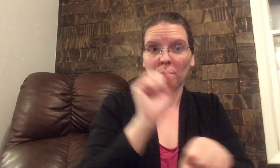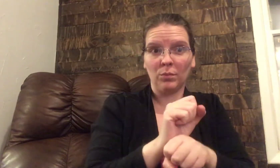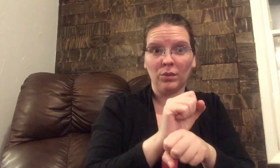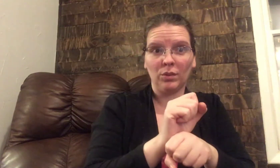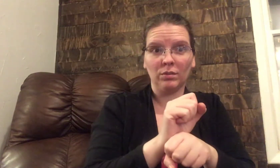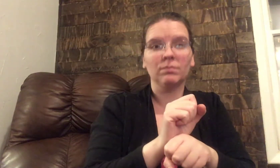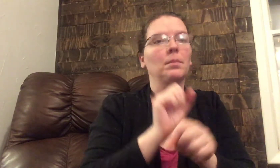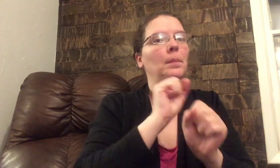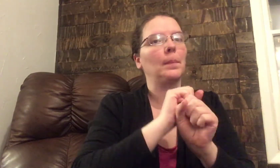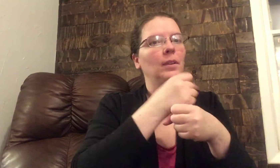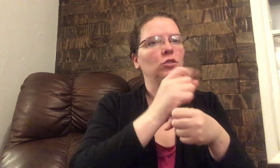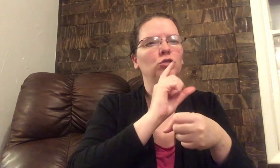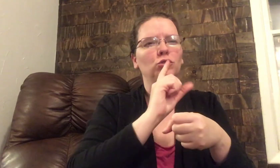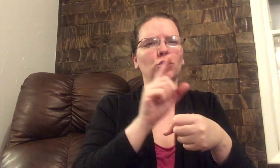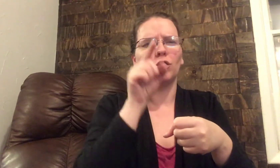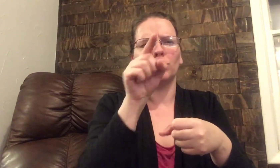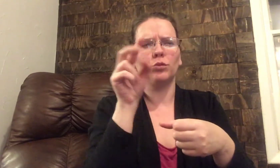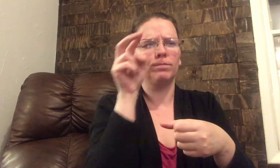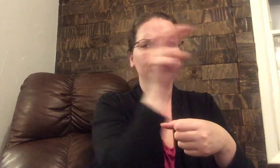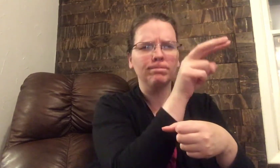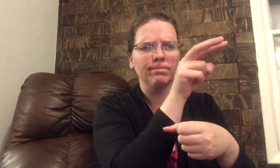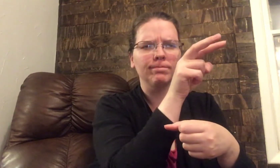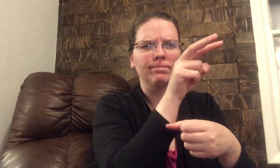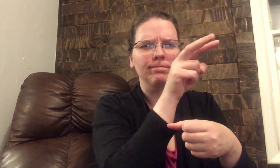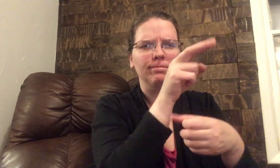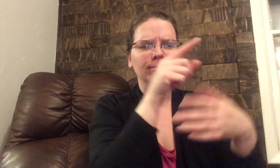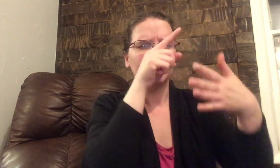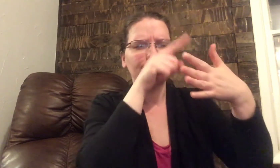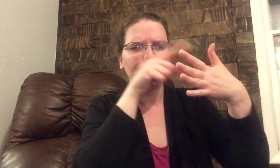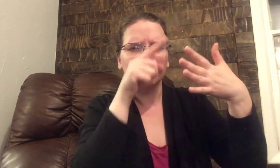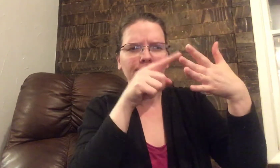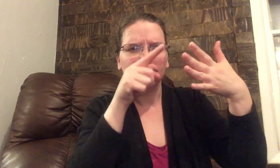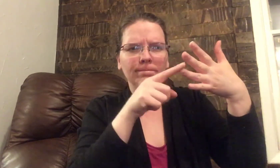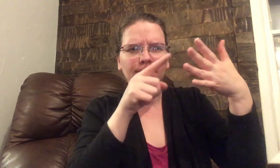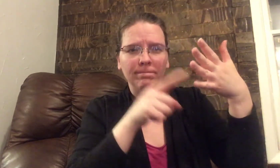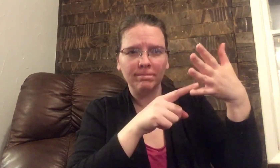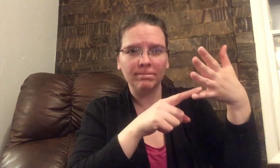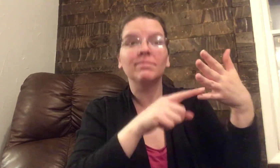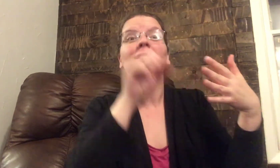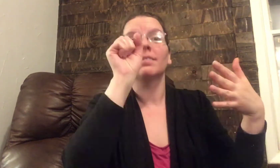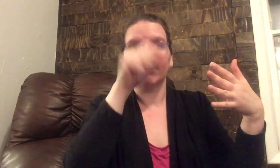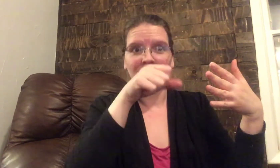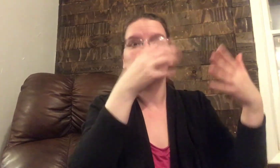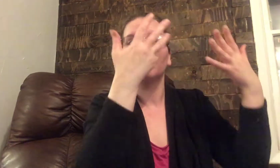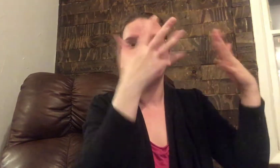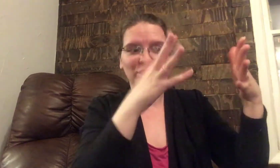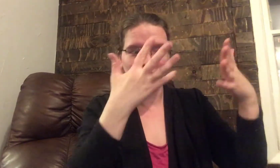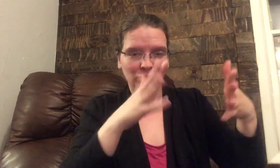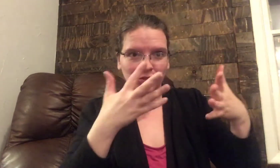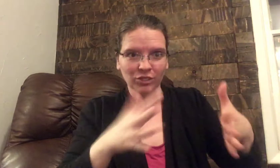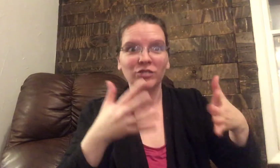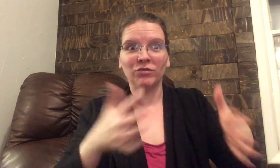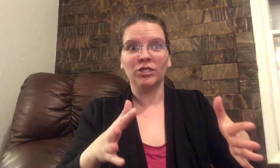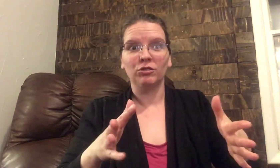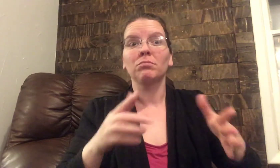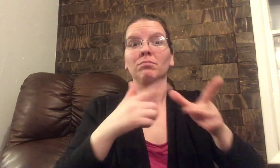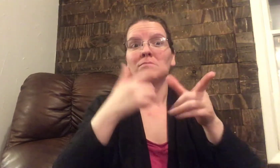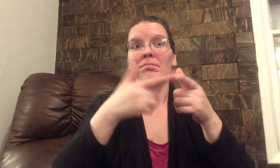If you did your homework from last week, make sure you look over the various points, and if you've done them, then